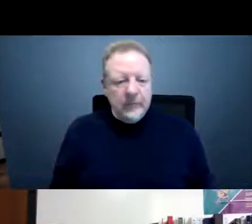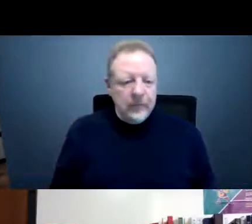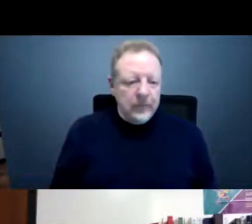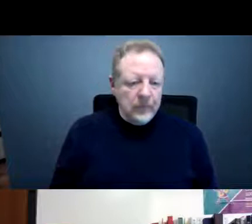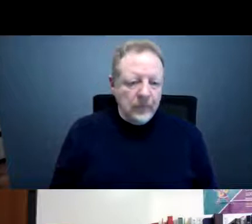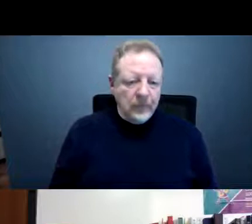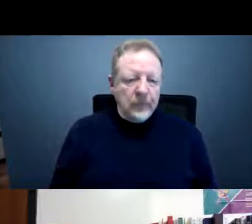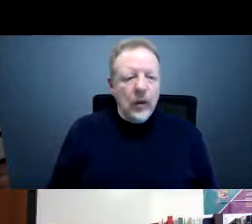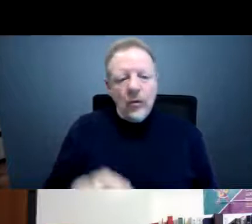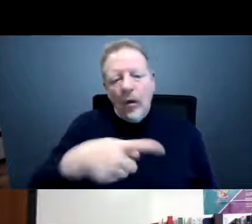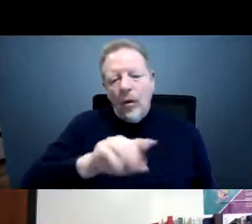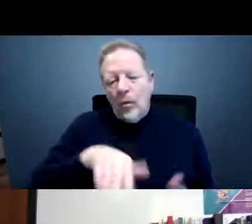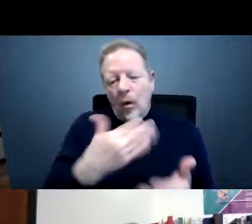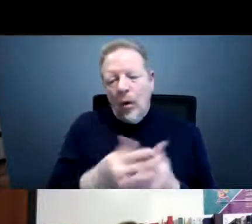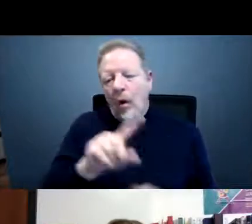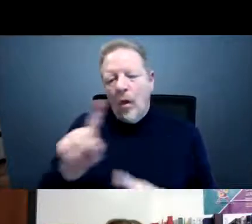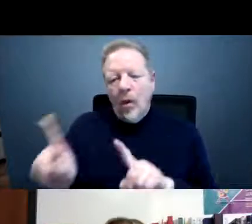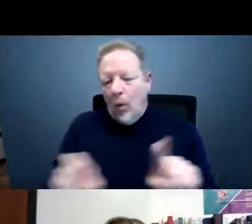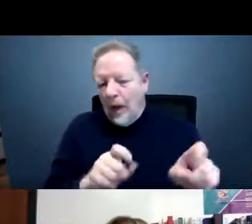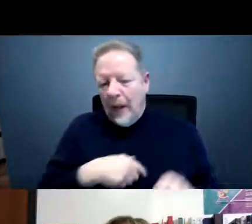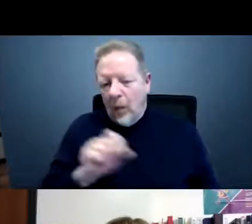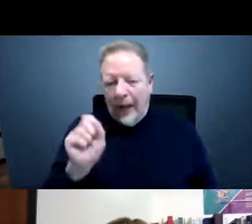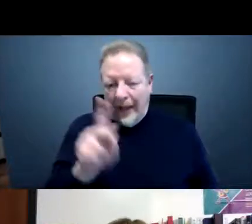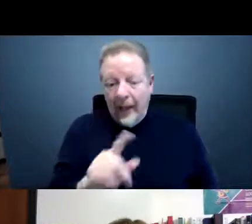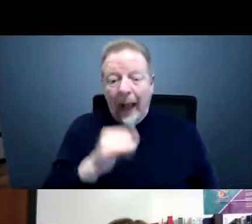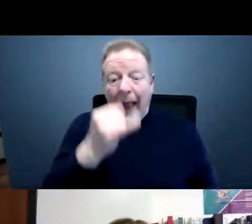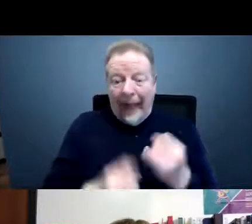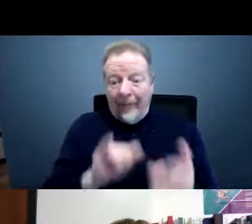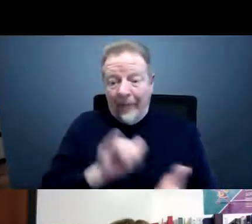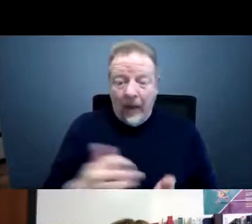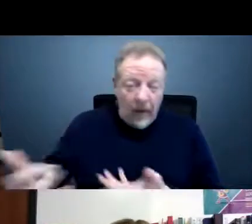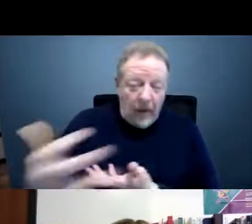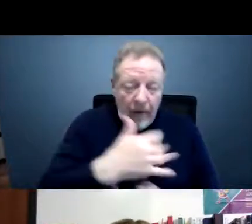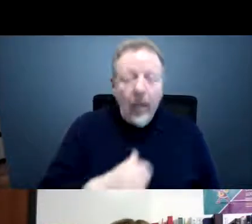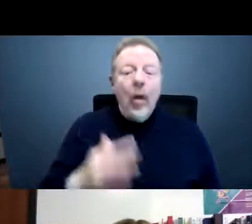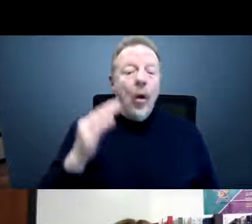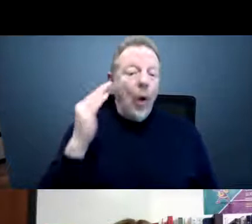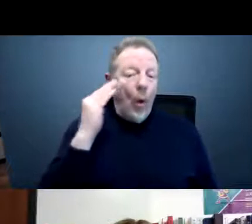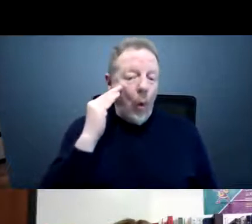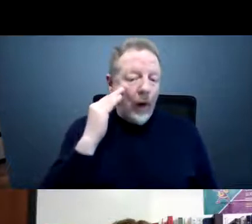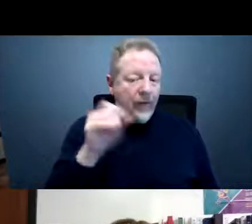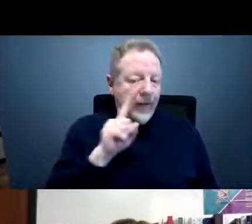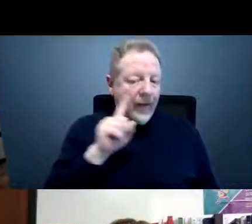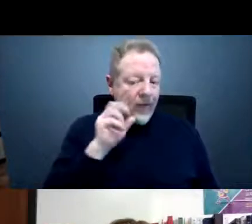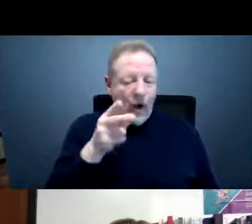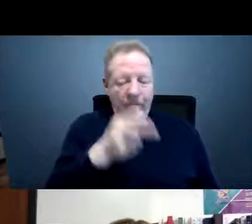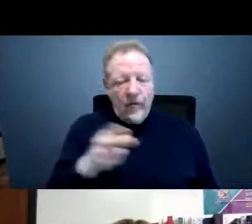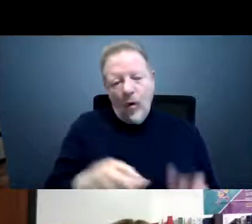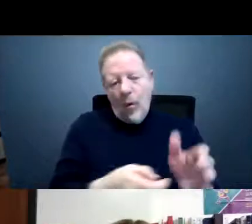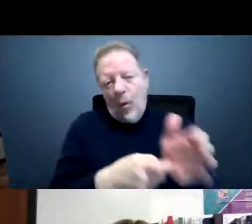So those were all the questions. And then at the end of that, awareness that deaf and hard of hearing requires specialized